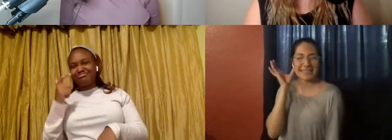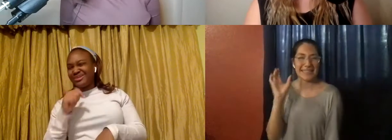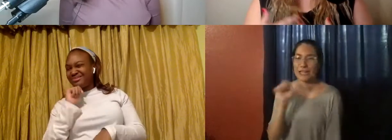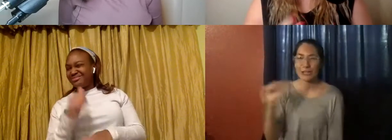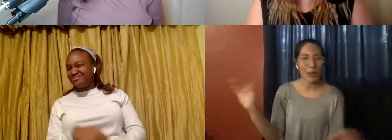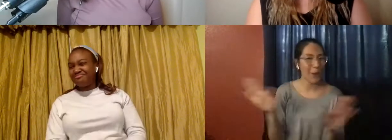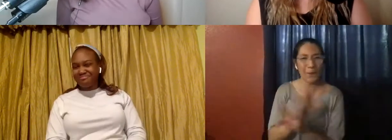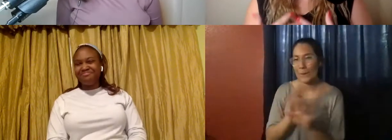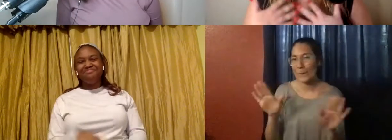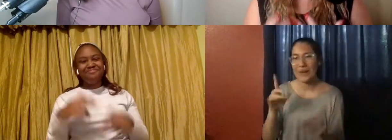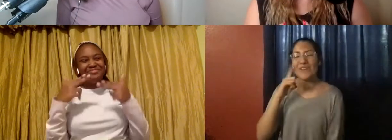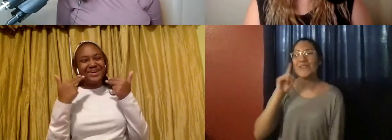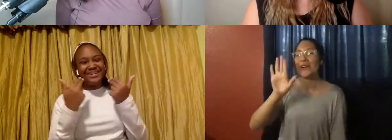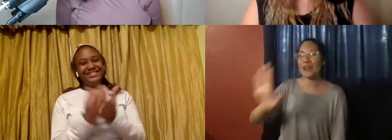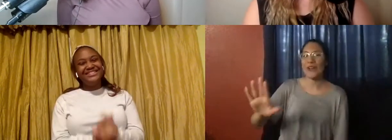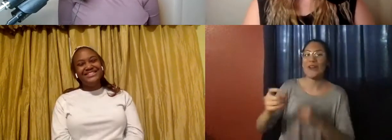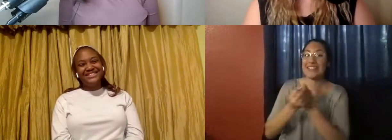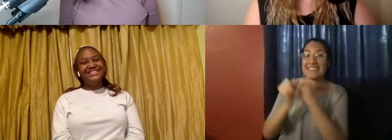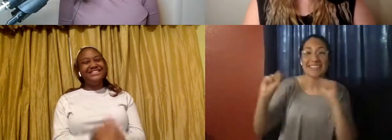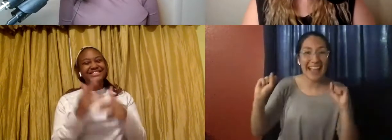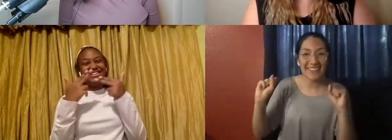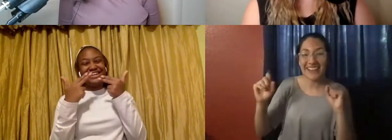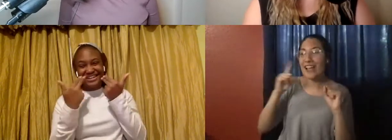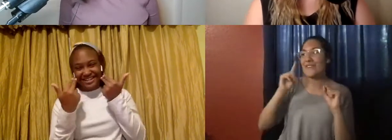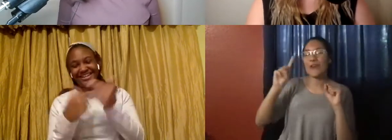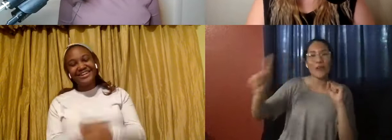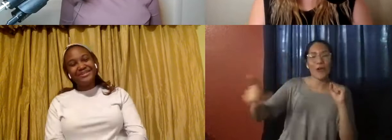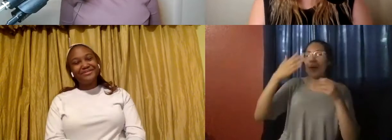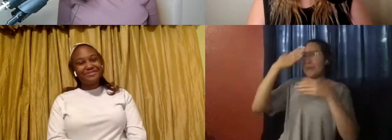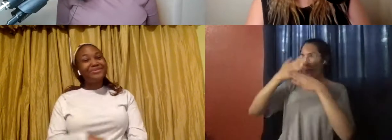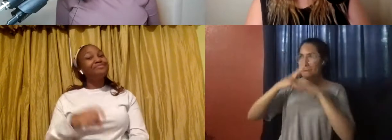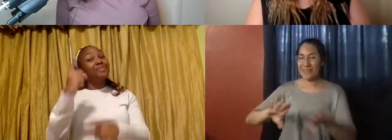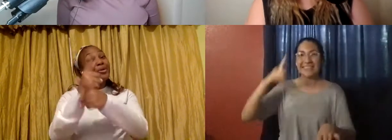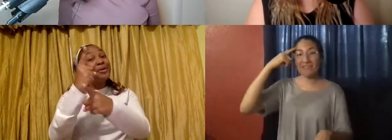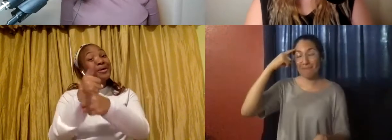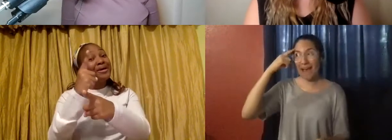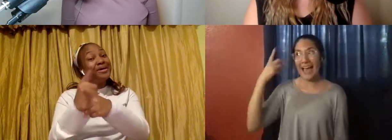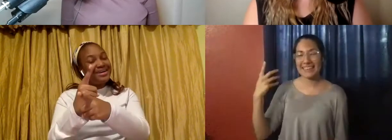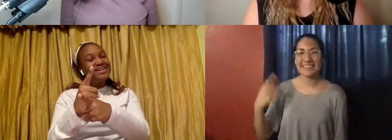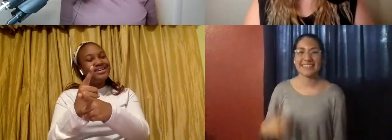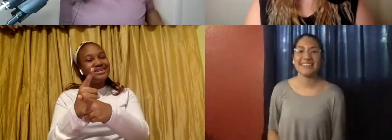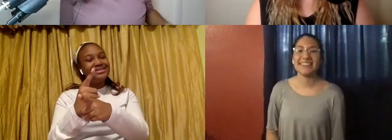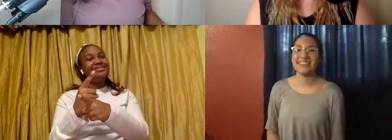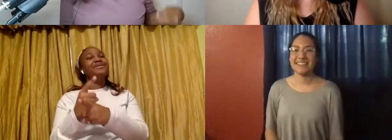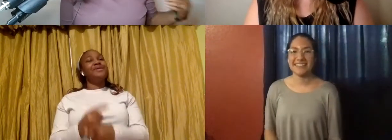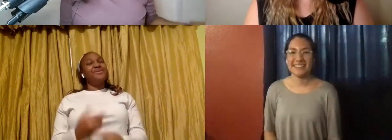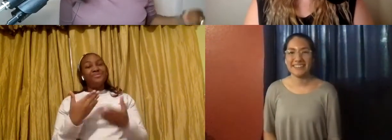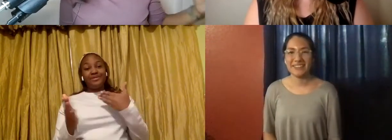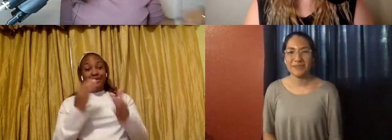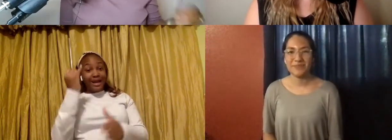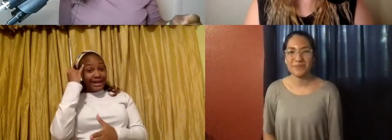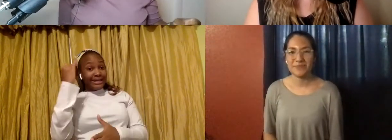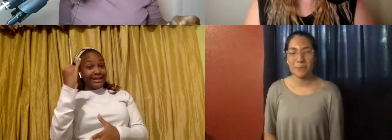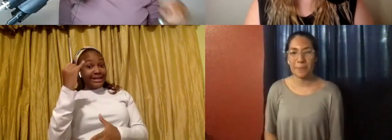own safety, for your own peace of mind. Right. Yeah, exactly. Whatever idea of me that you have right